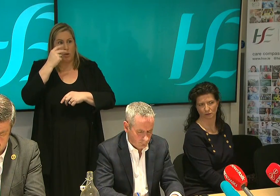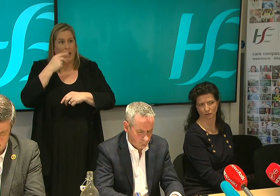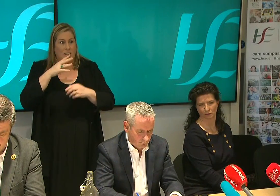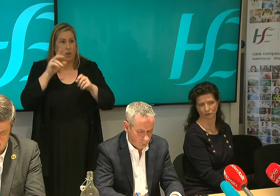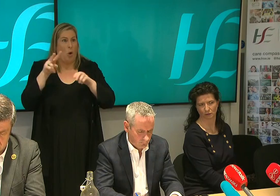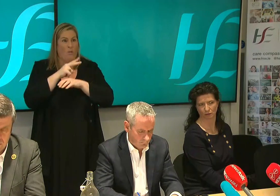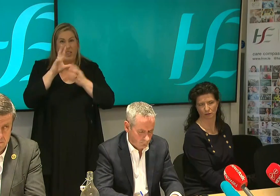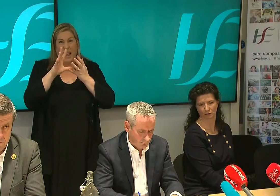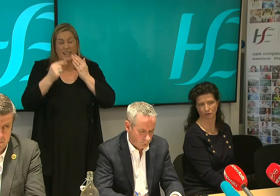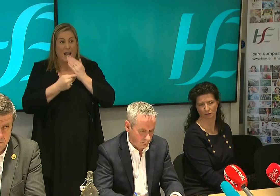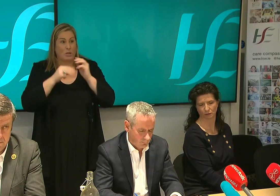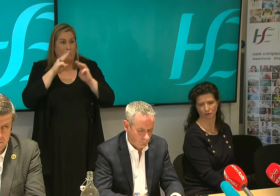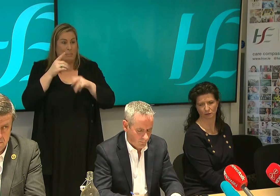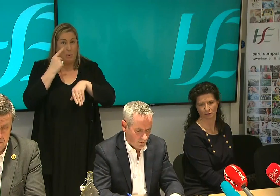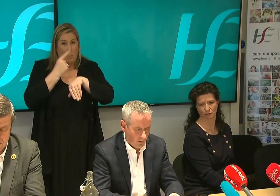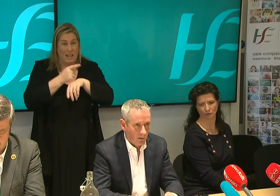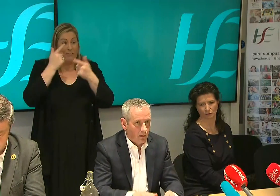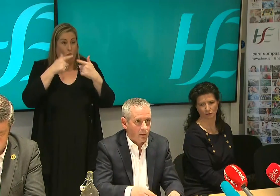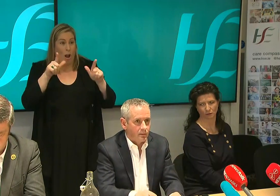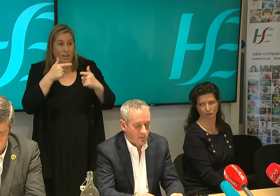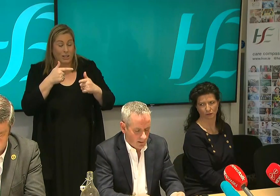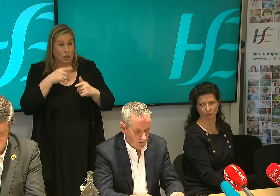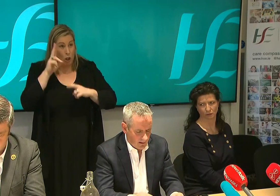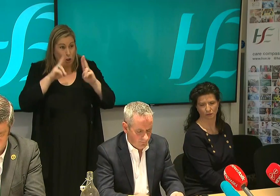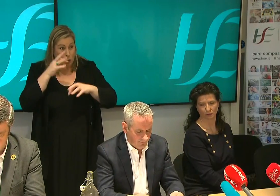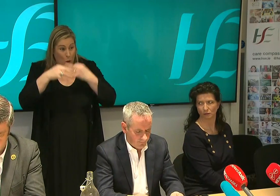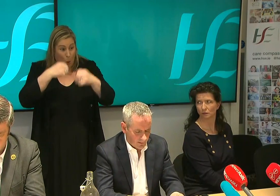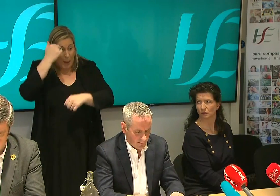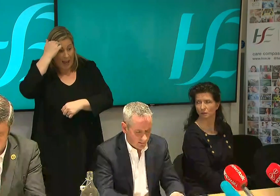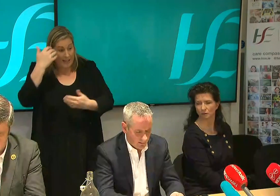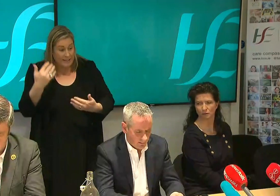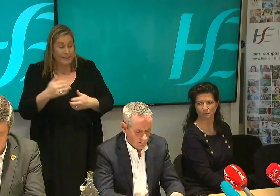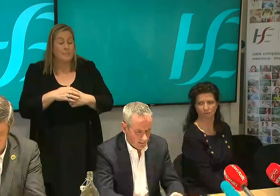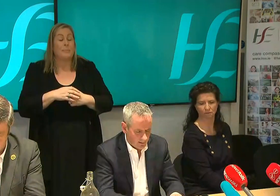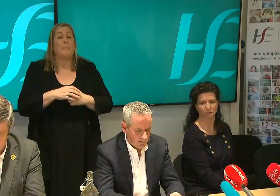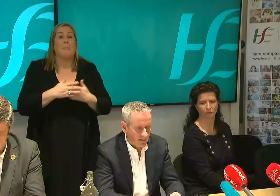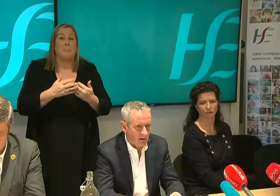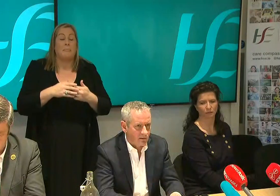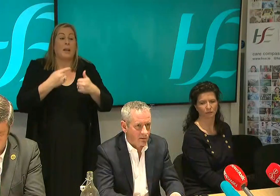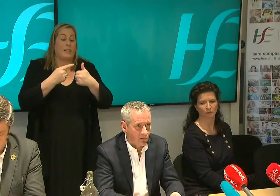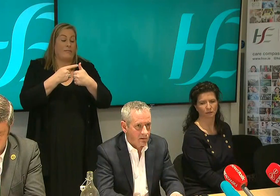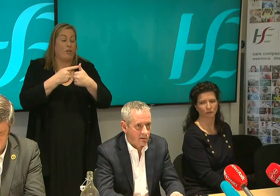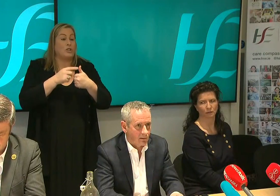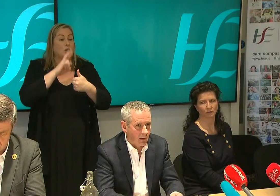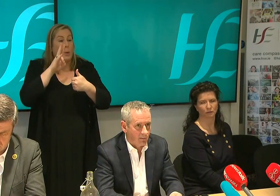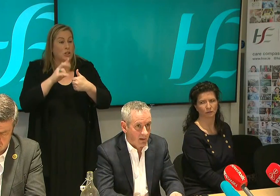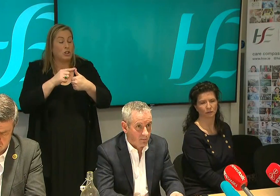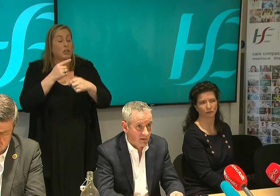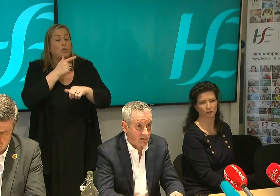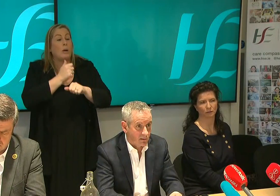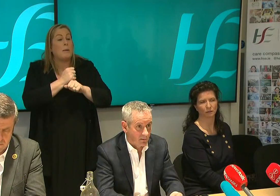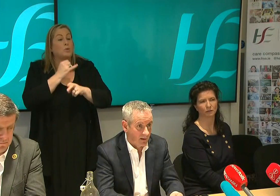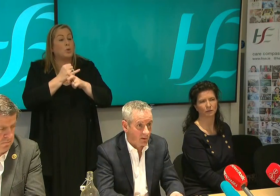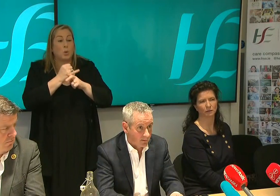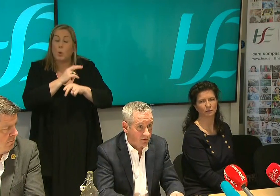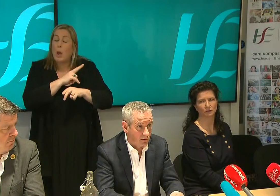you know, should events like that still be going ahead? Just on the first question, Stephen, the schools, I'm not in a